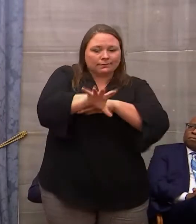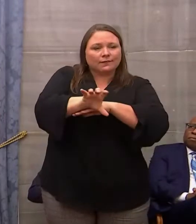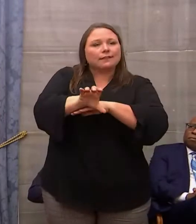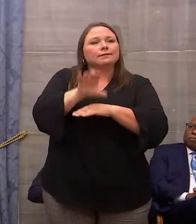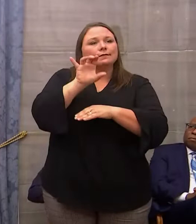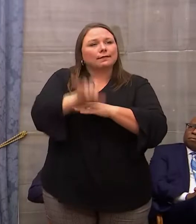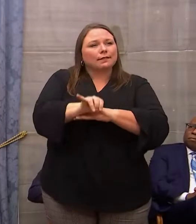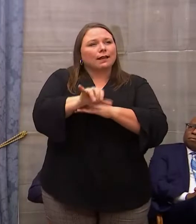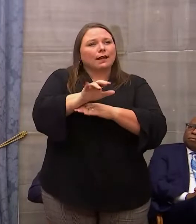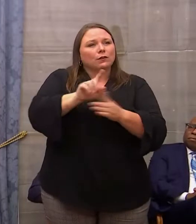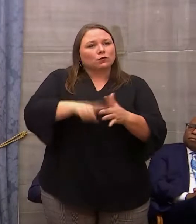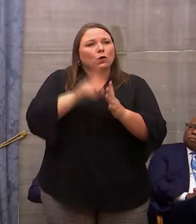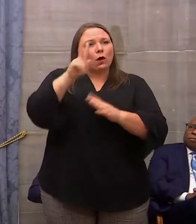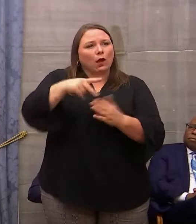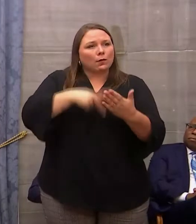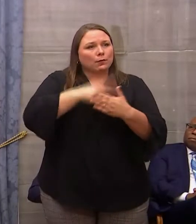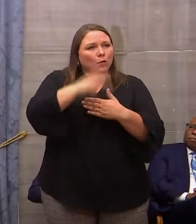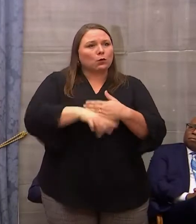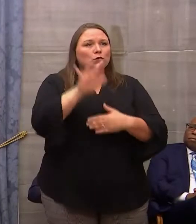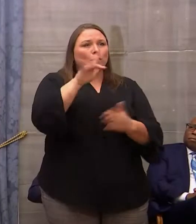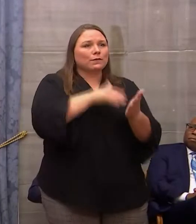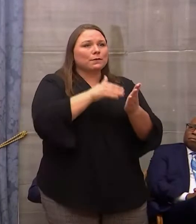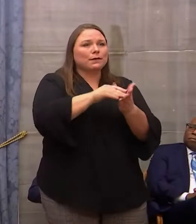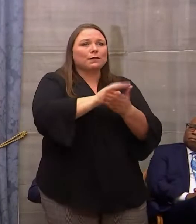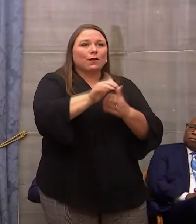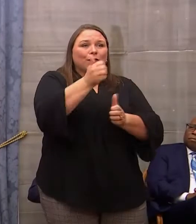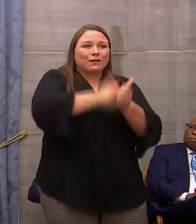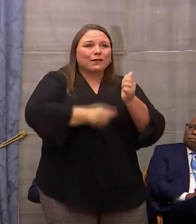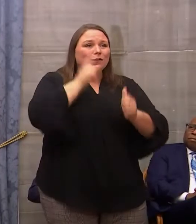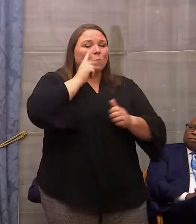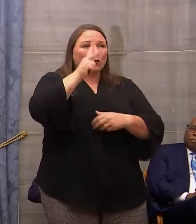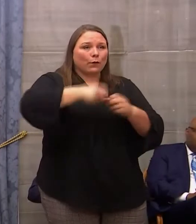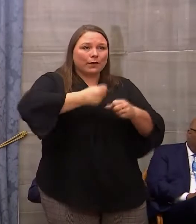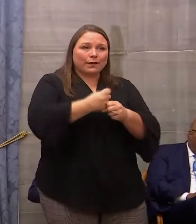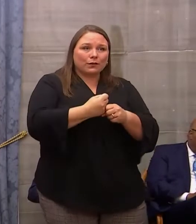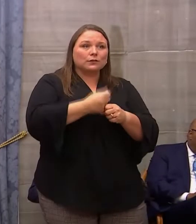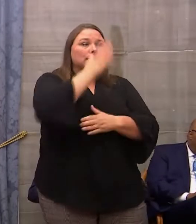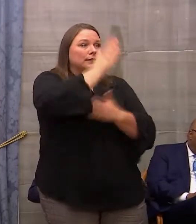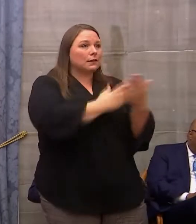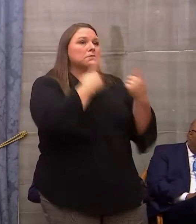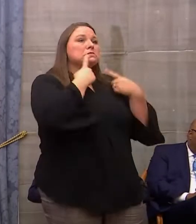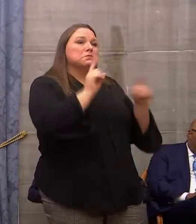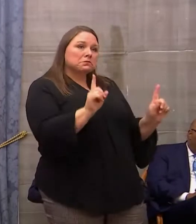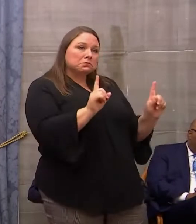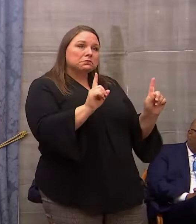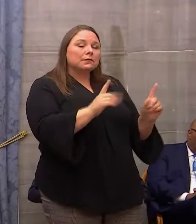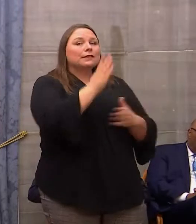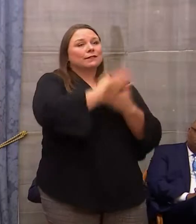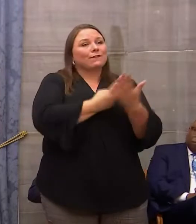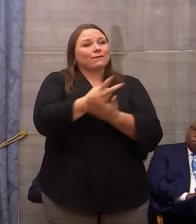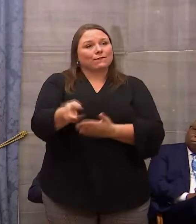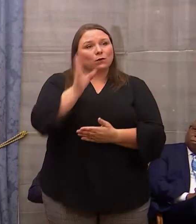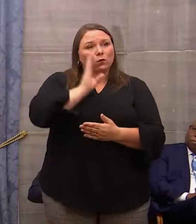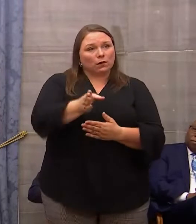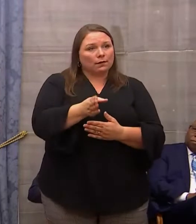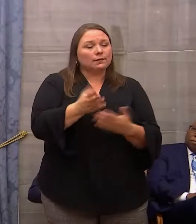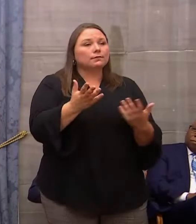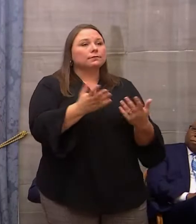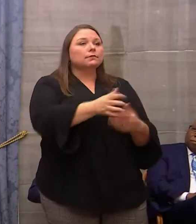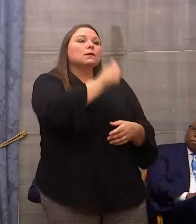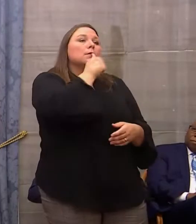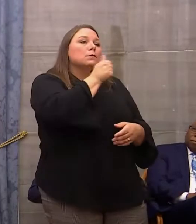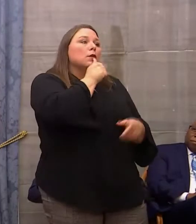programs, $25 million each over the next 3 years. Some will be successful and some will fail. The